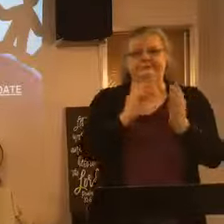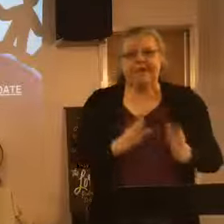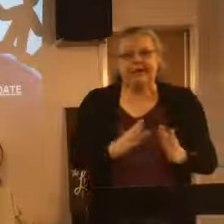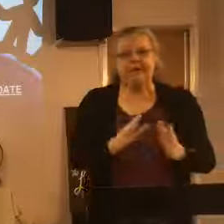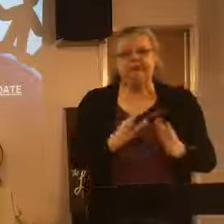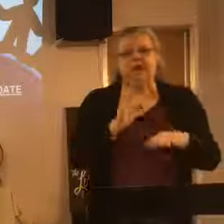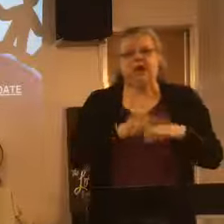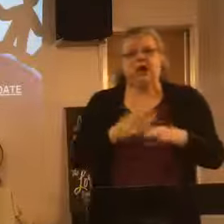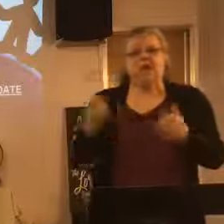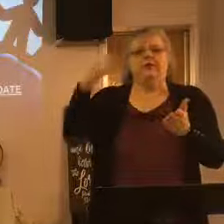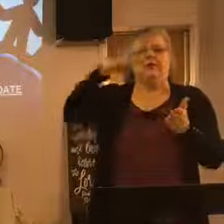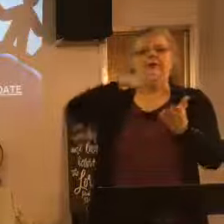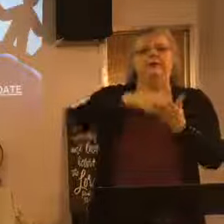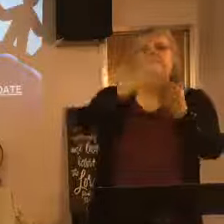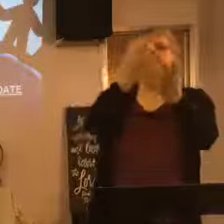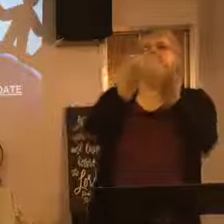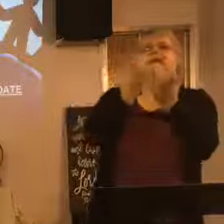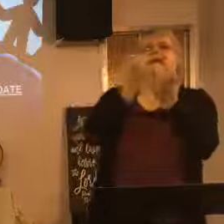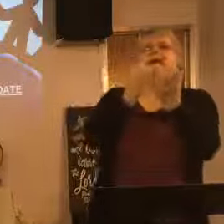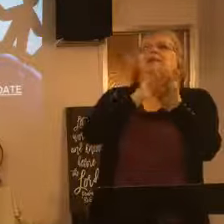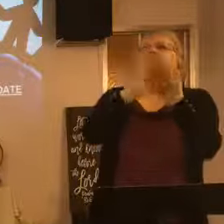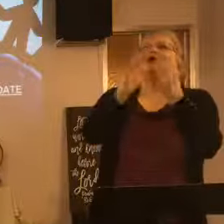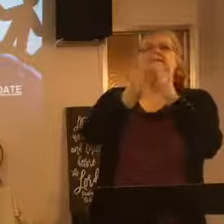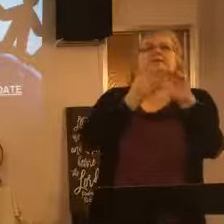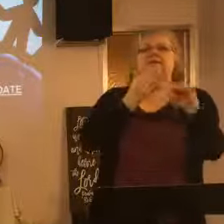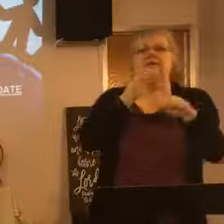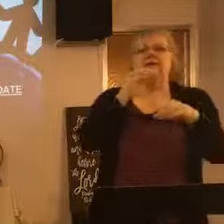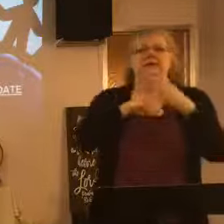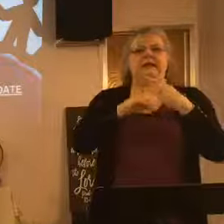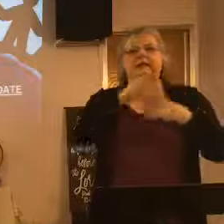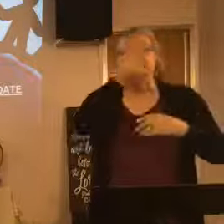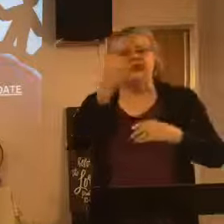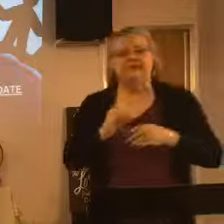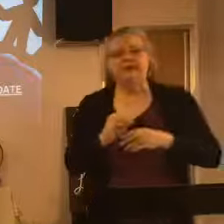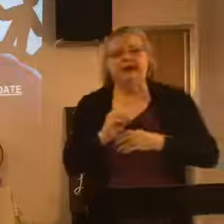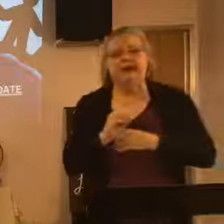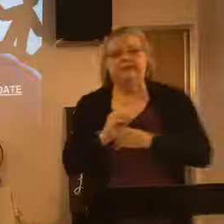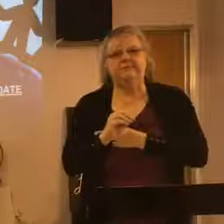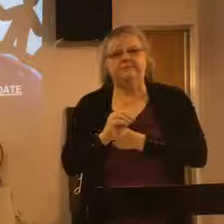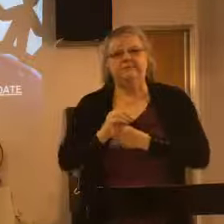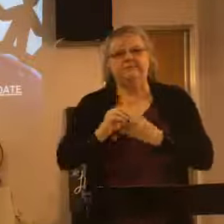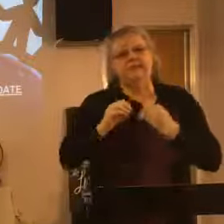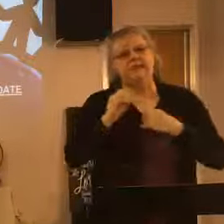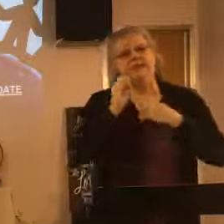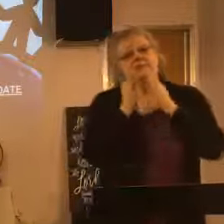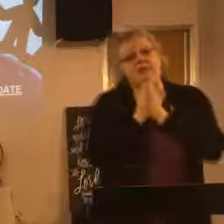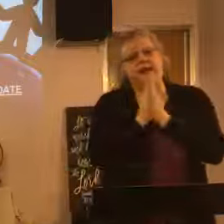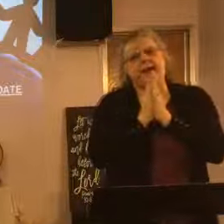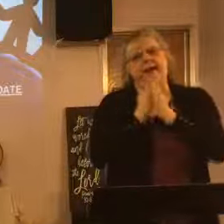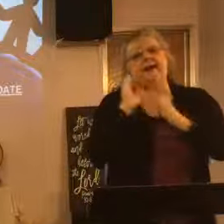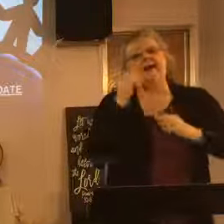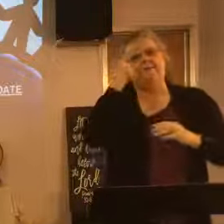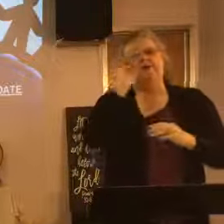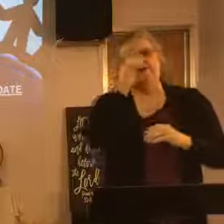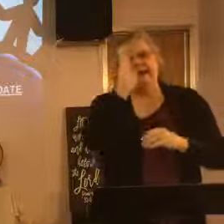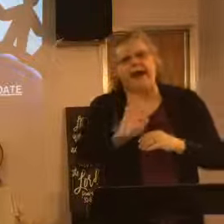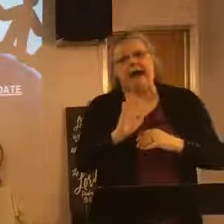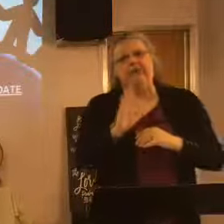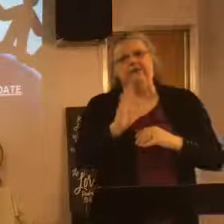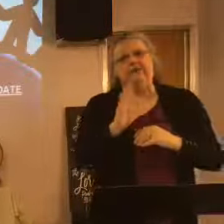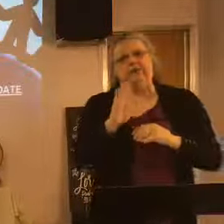knees begging for forgiveness in this nation, in Africa. Pray as the God who owns